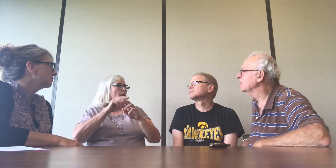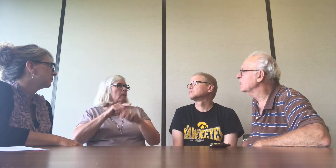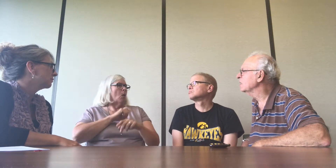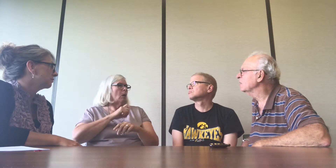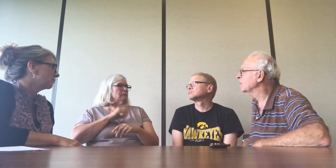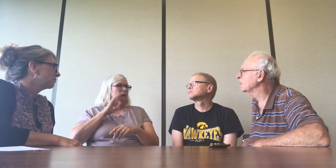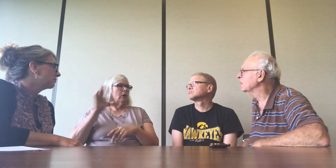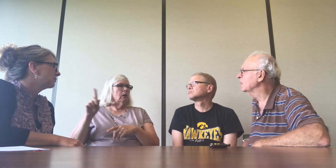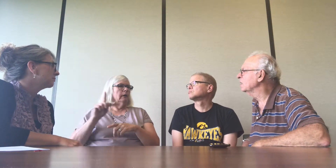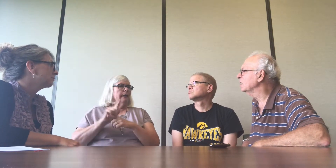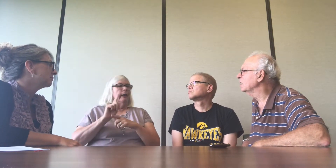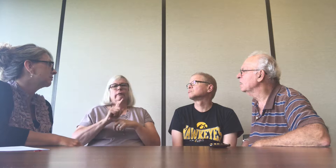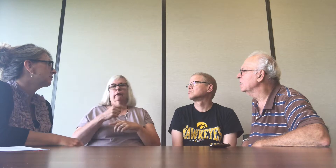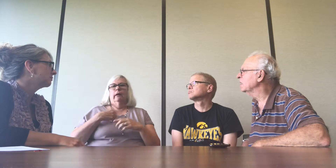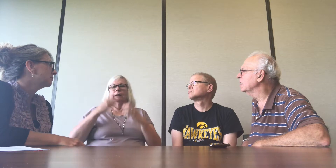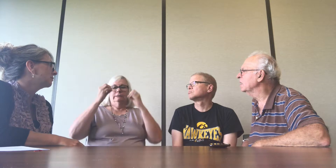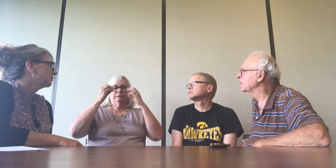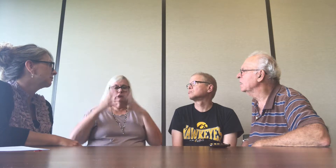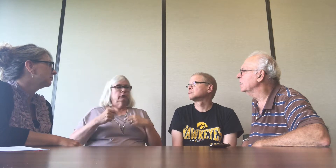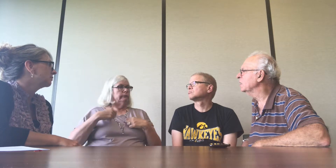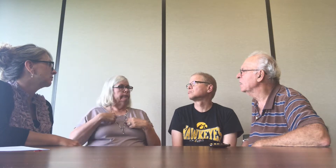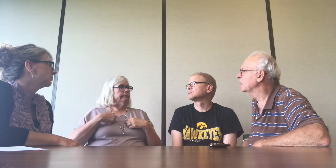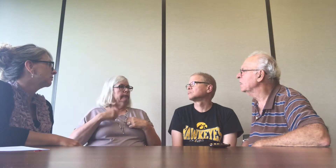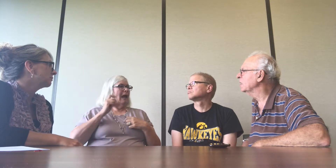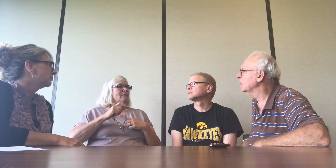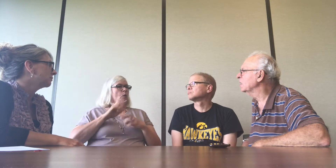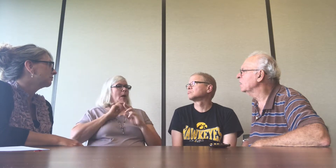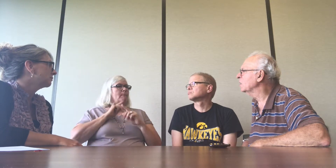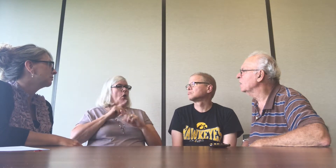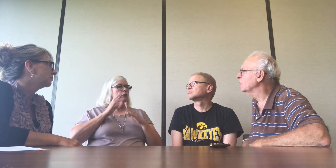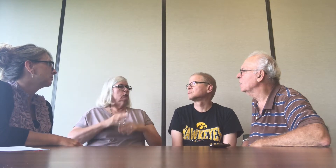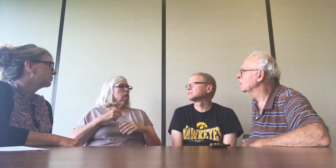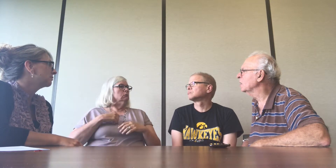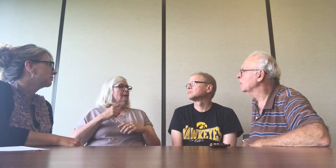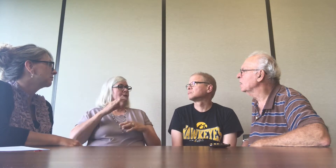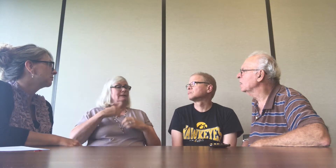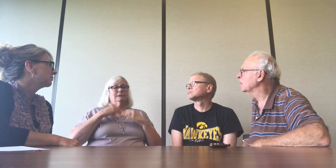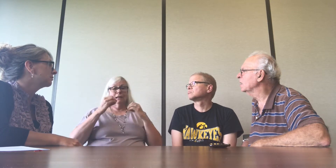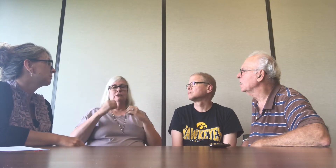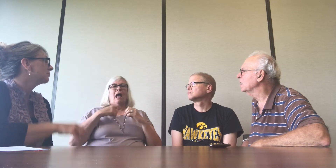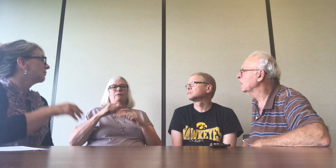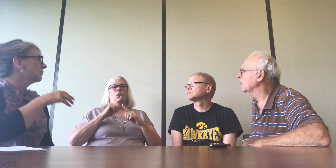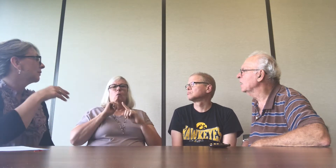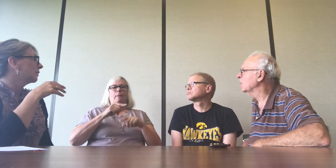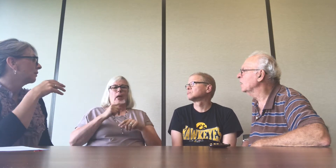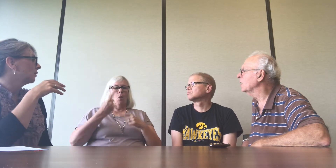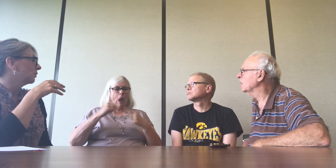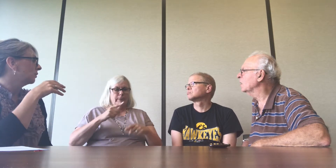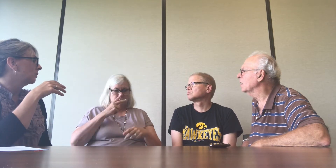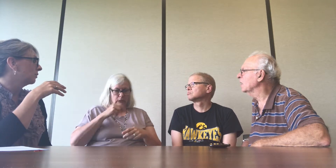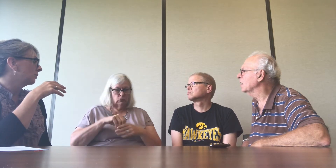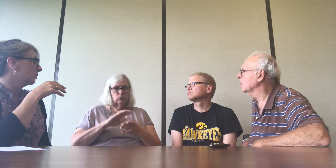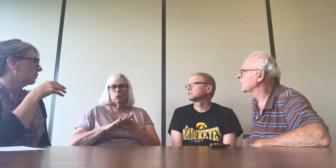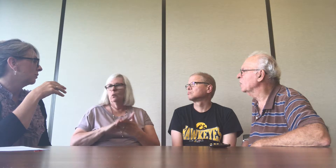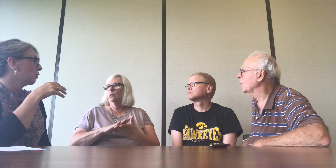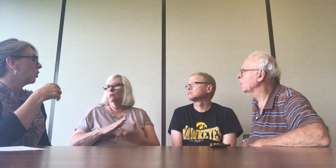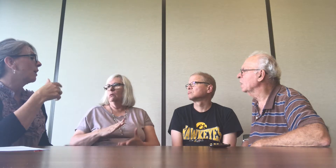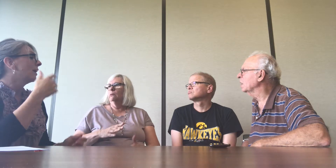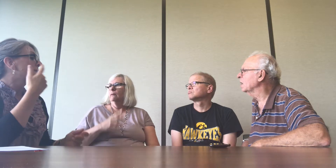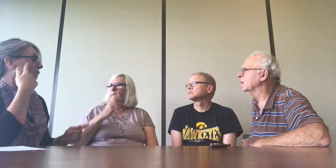It's just like as a teacher, I'm a mandatory reporter, and I have to report what I see in the